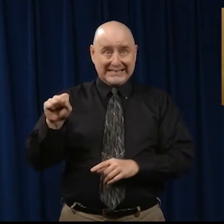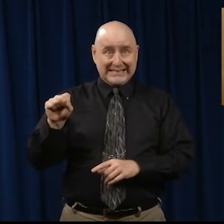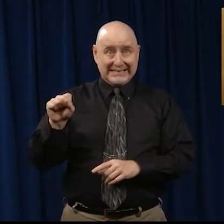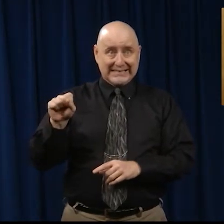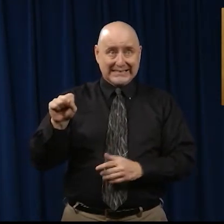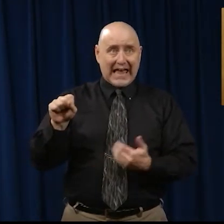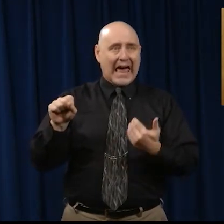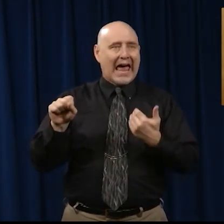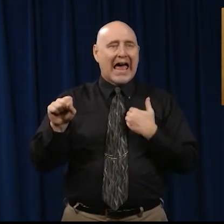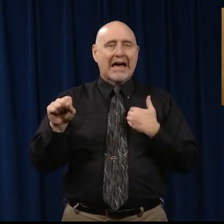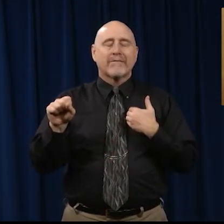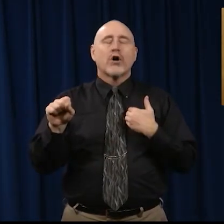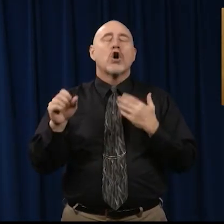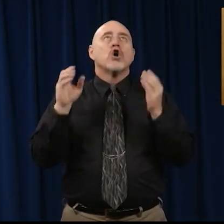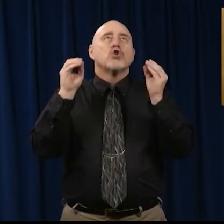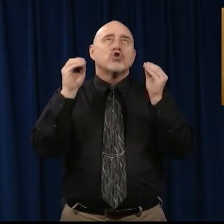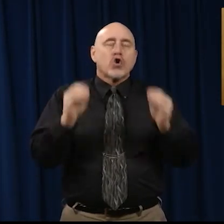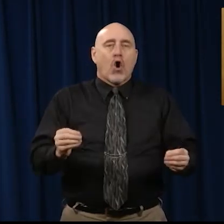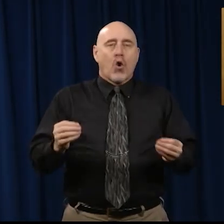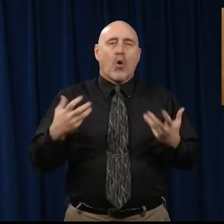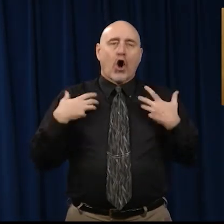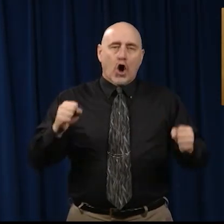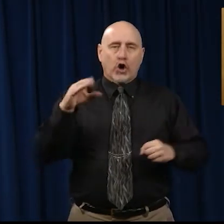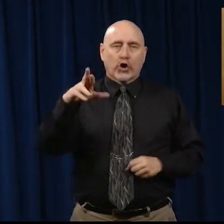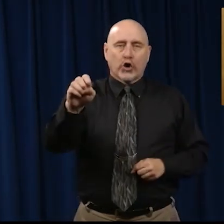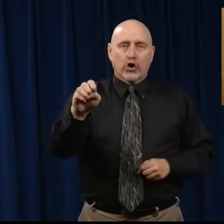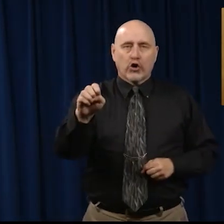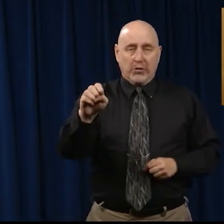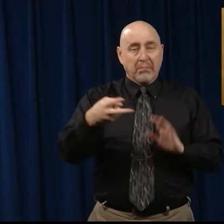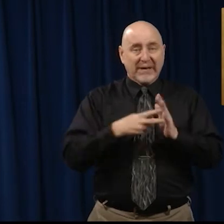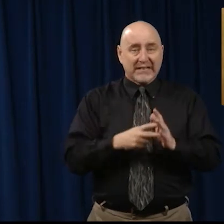transmitted diseases have absolutely positively no cure. That means you're going to